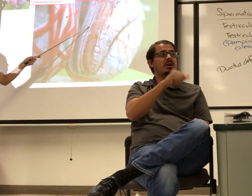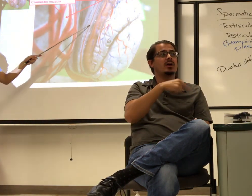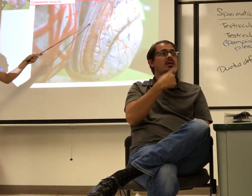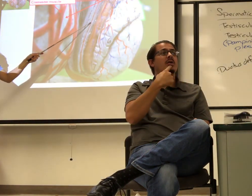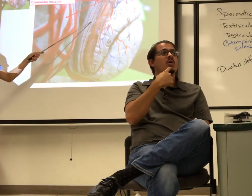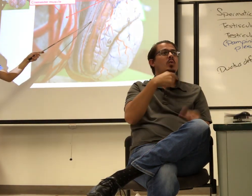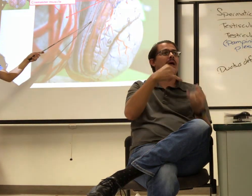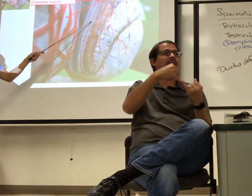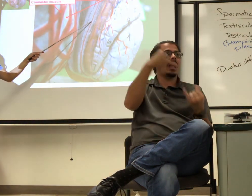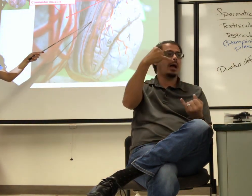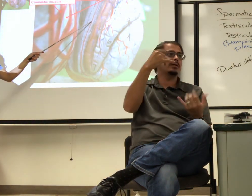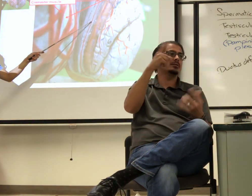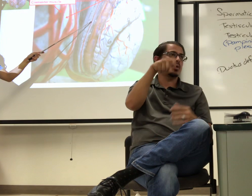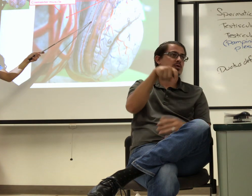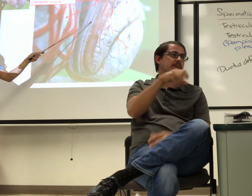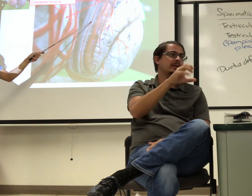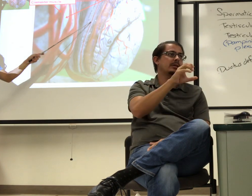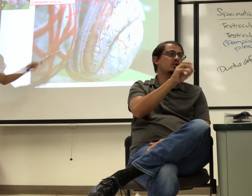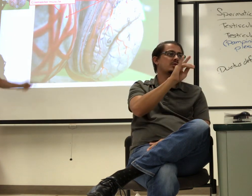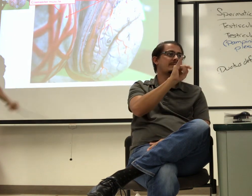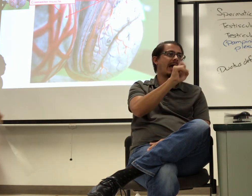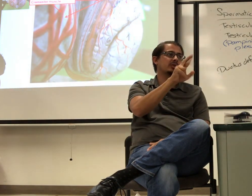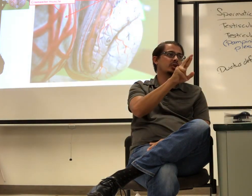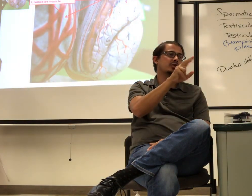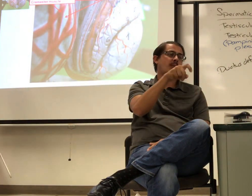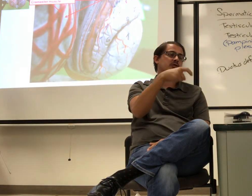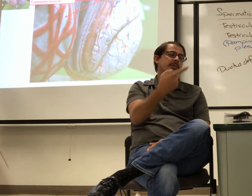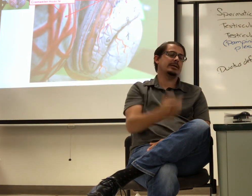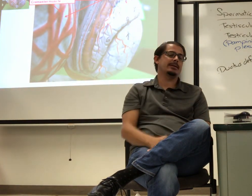is supposed to be cremaster. Okay.